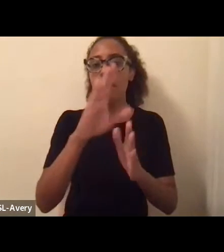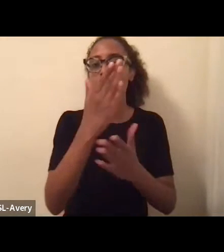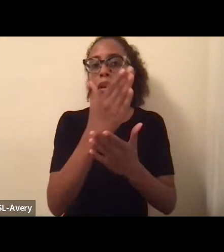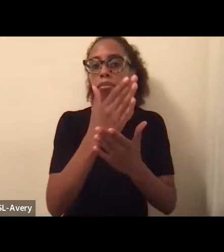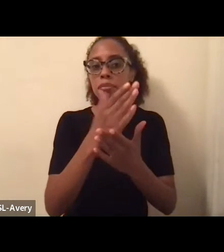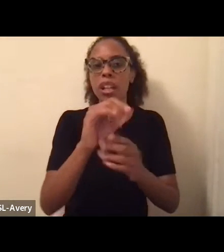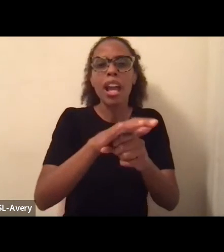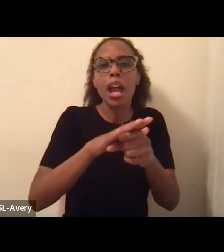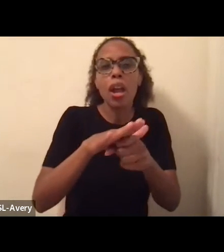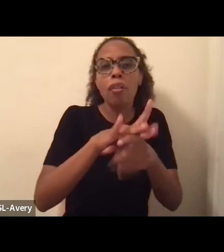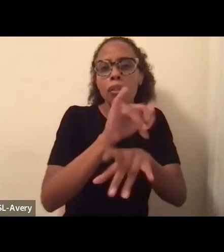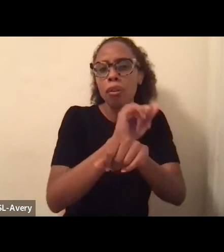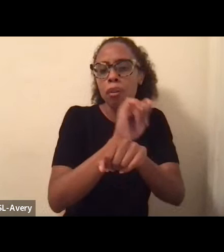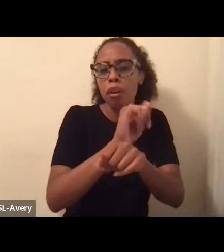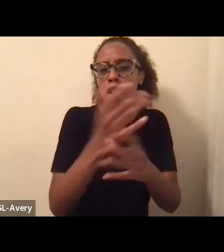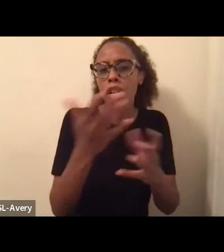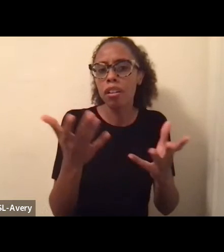work?